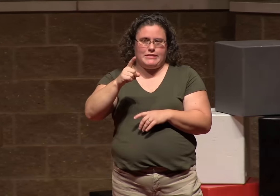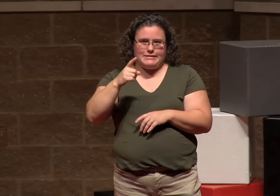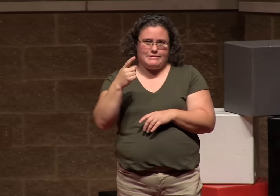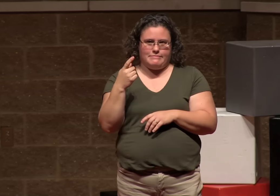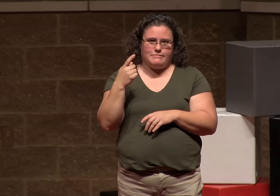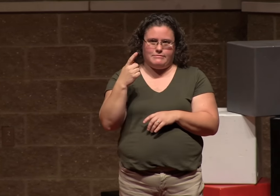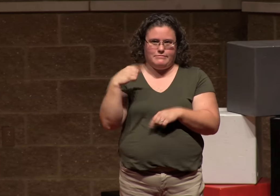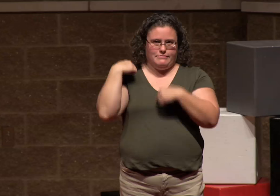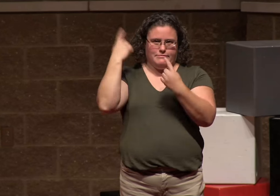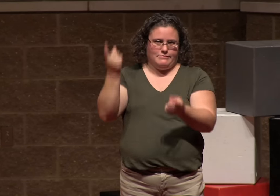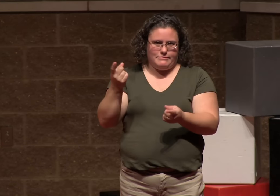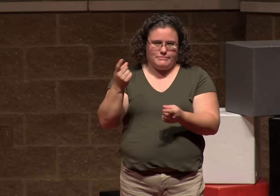But really,